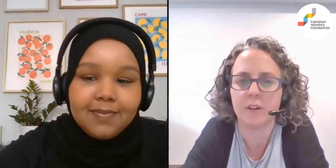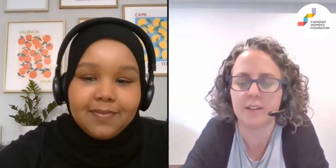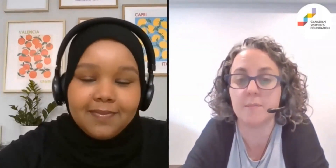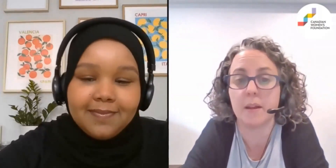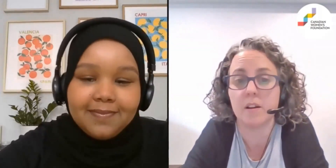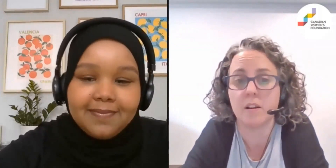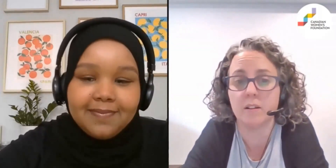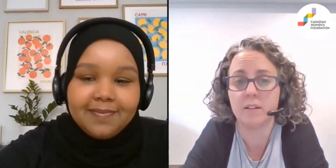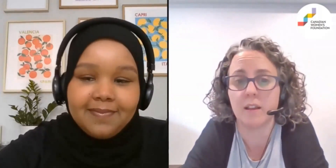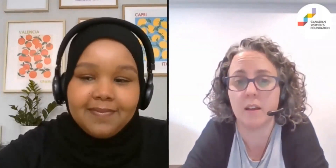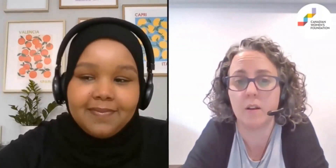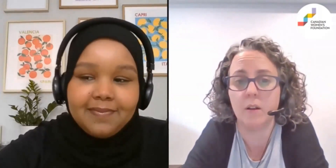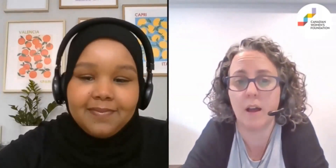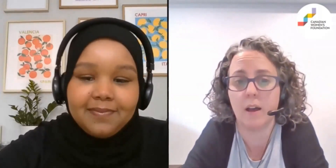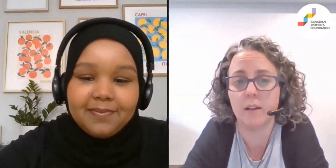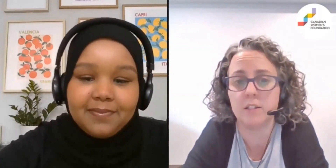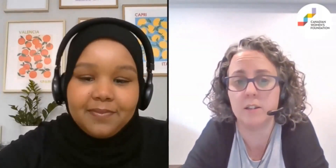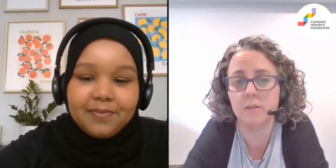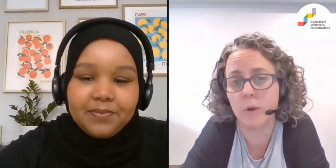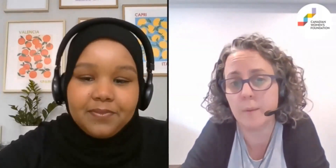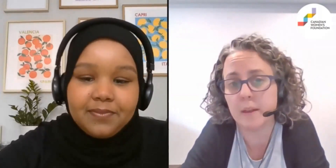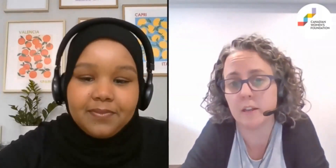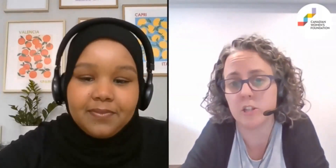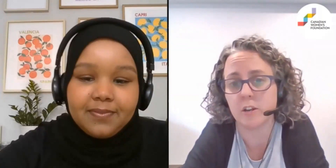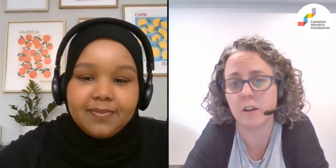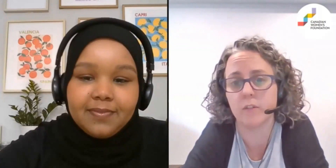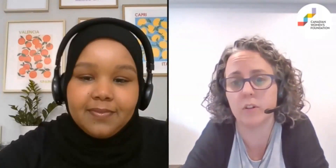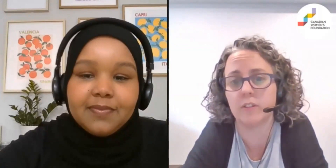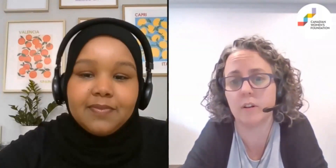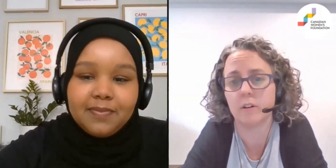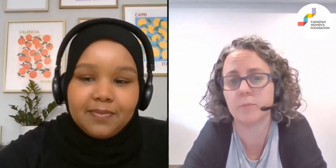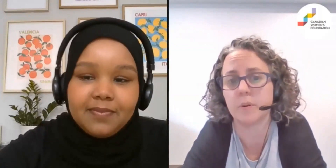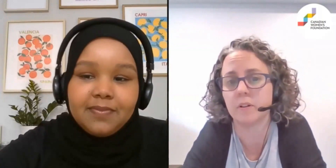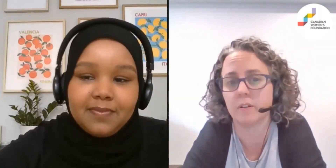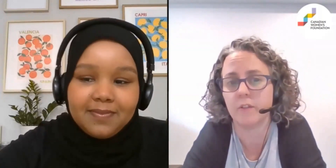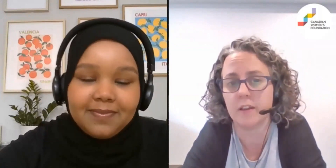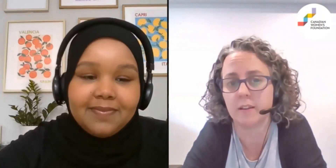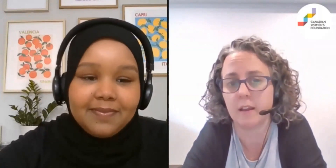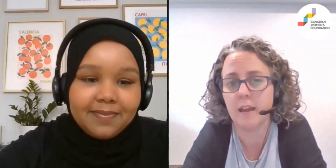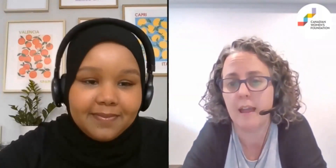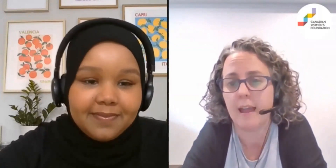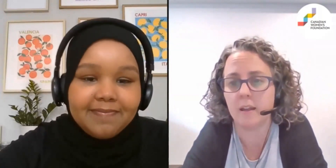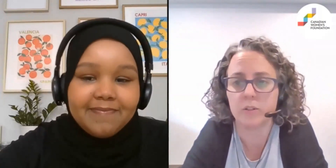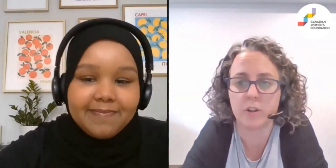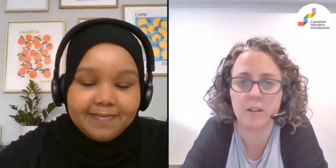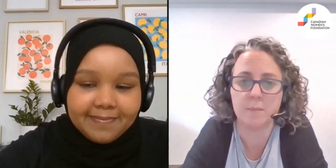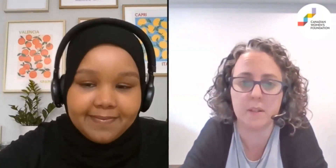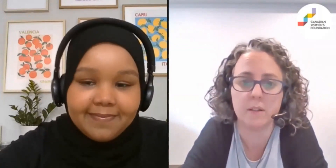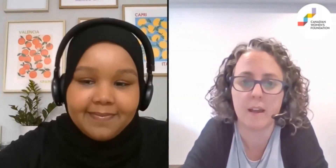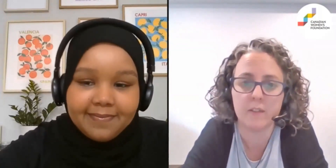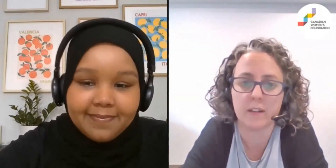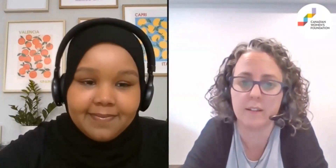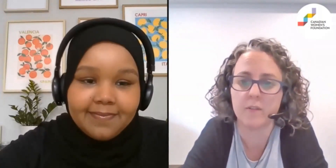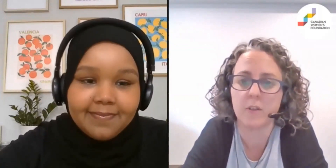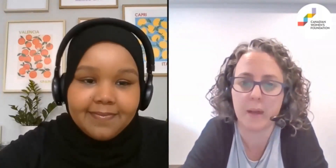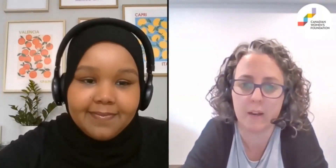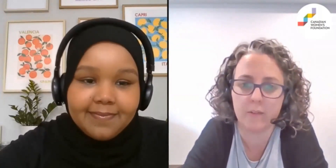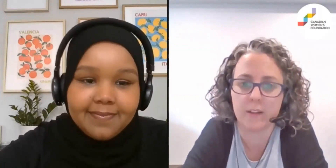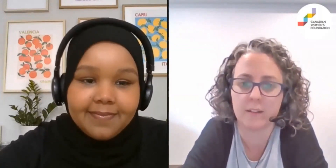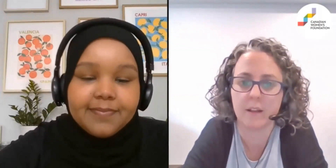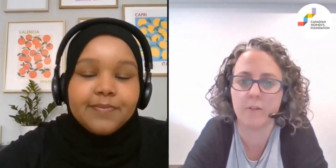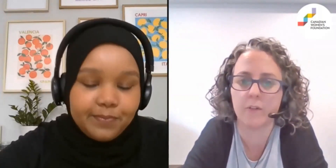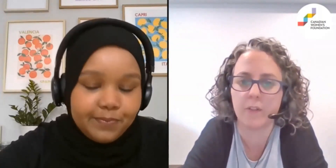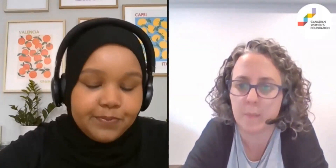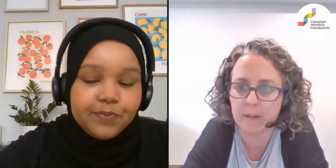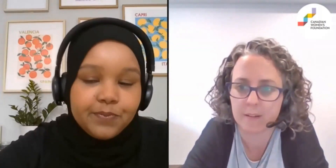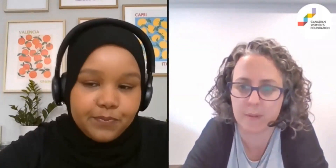to address the barriers that women and gender diverse entrepreneurs are facing. And we're trying to build evidence of the